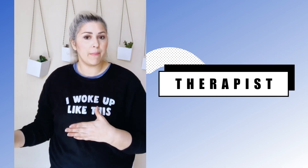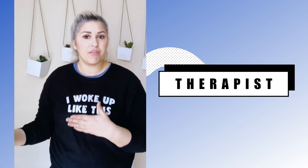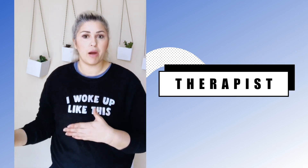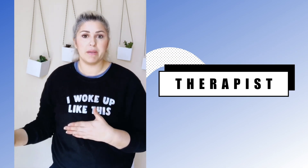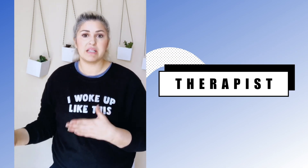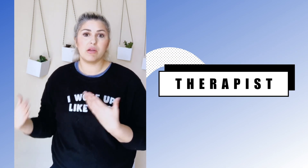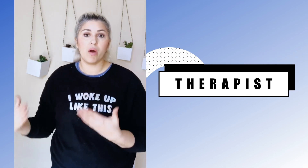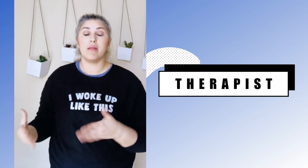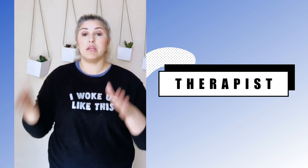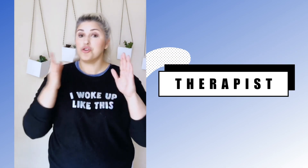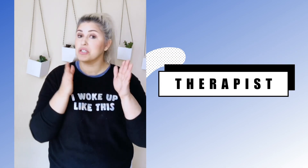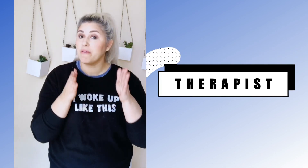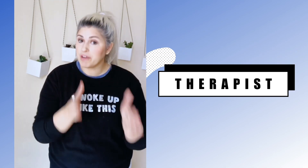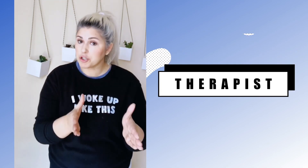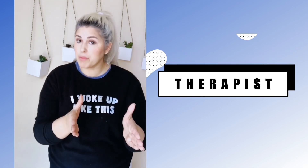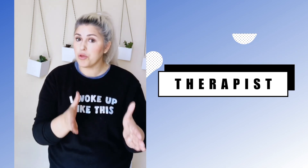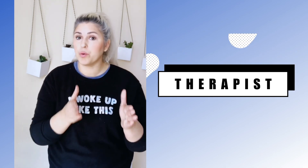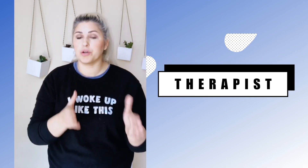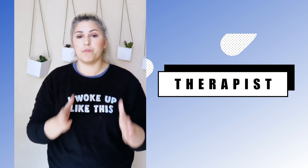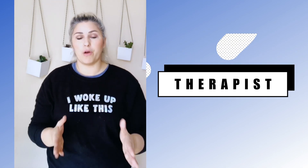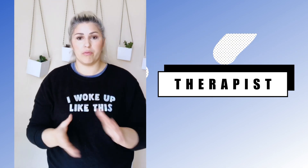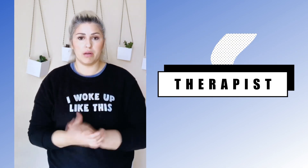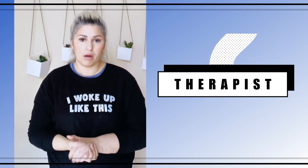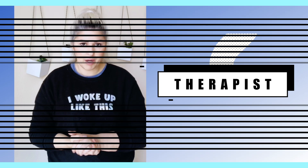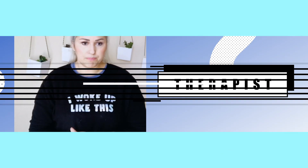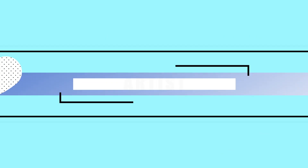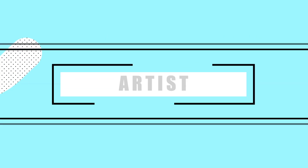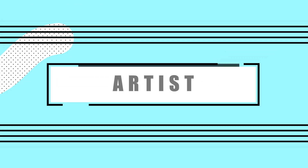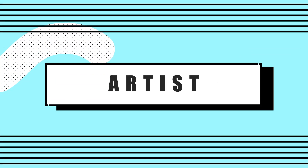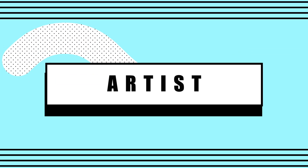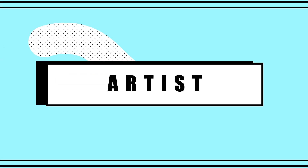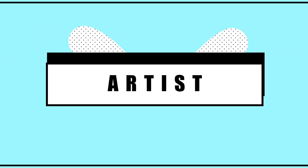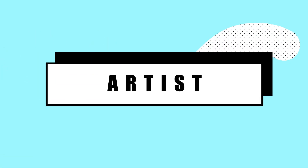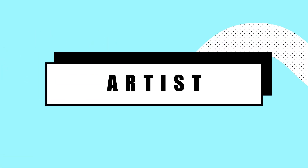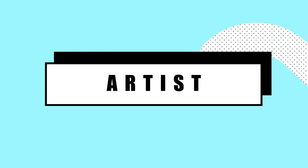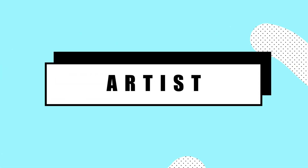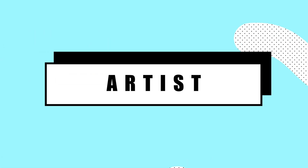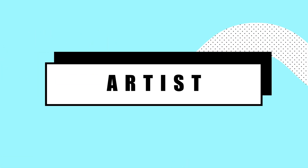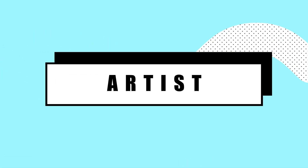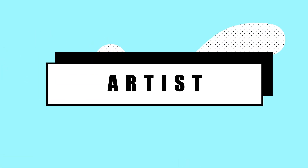specific type of therapist that you want, then you just fingerspell the word in front of it, all right?